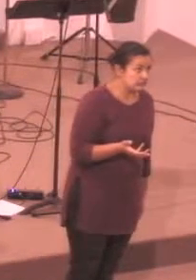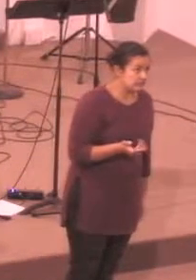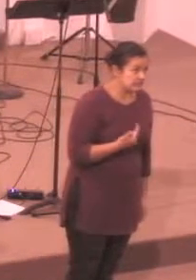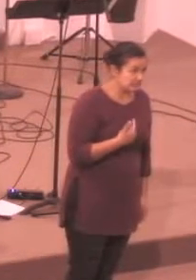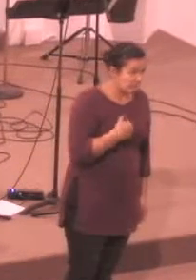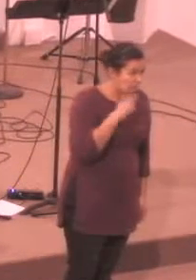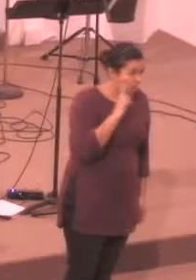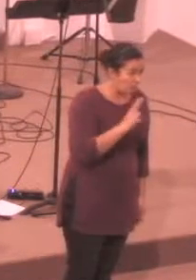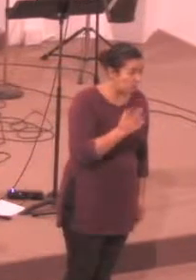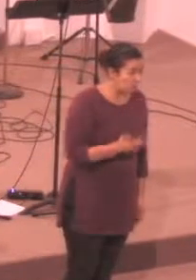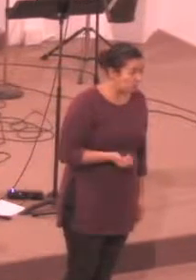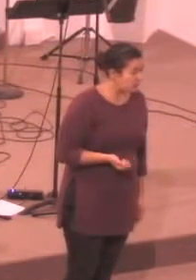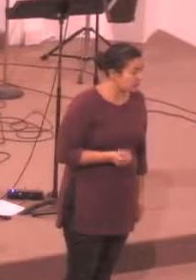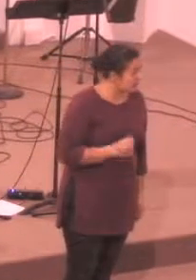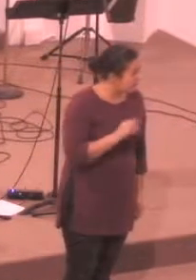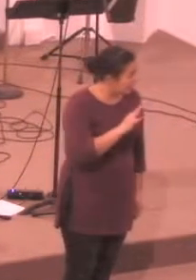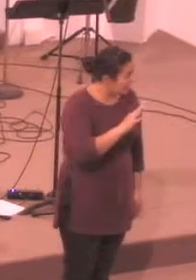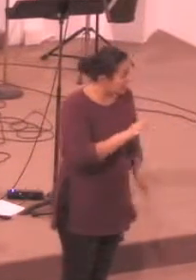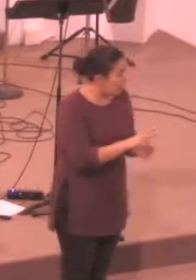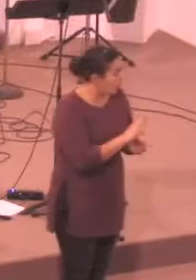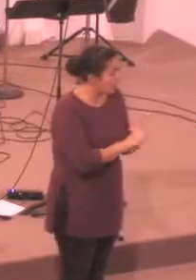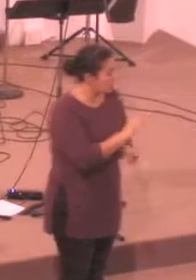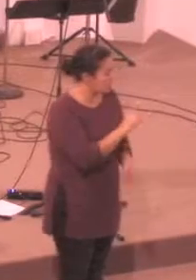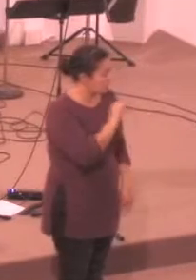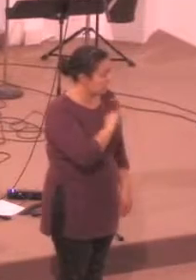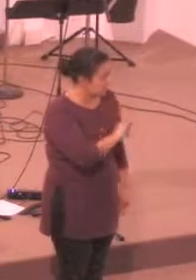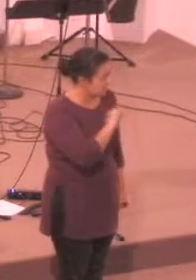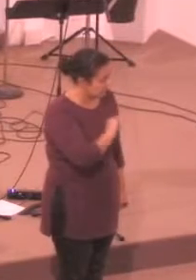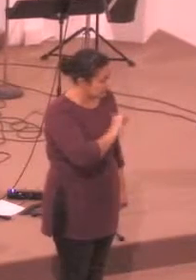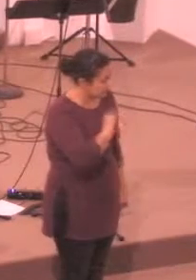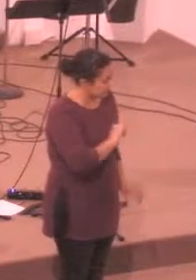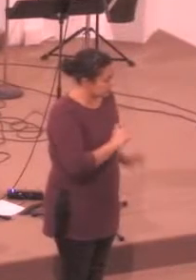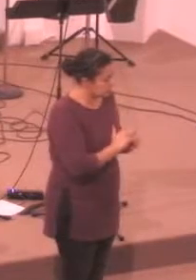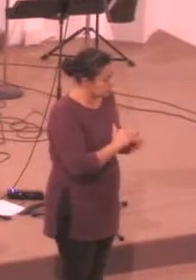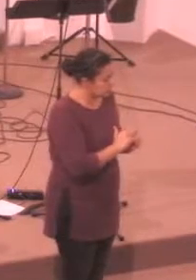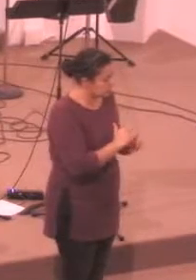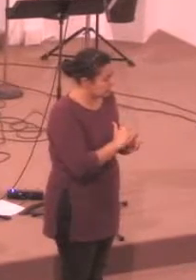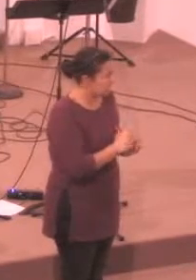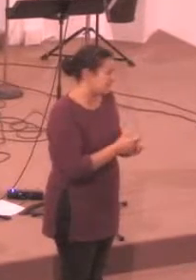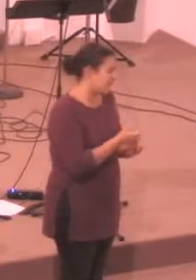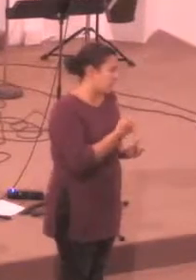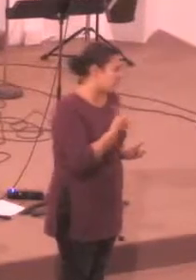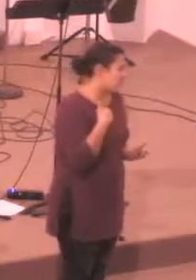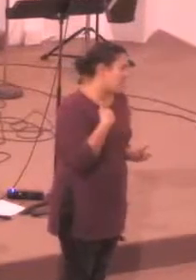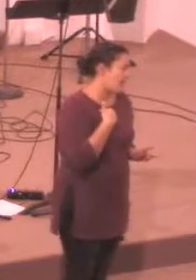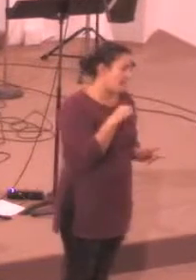When the Holy Spirit convicts me, when I start, and I love to joke and play.